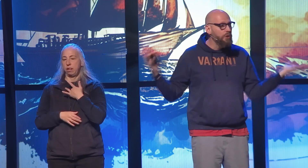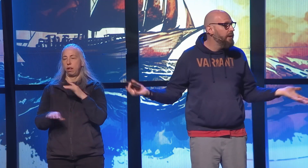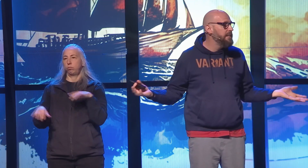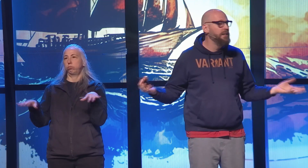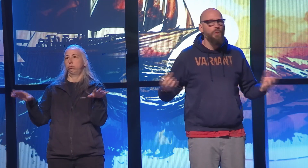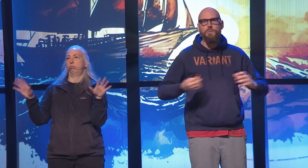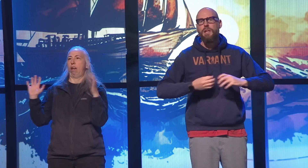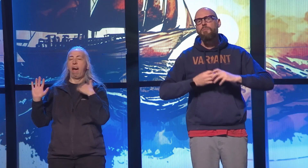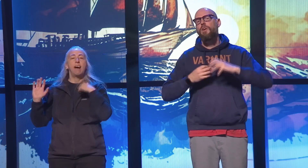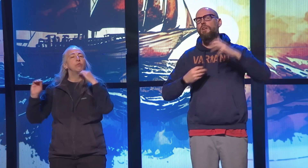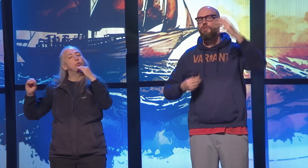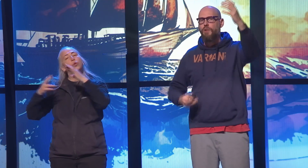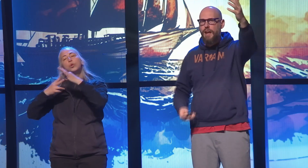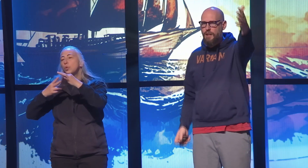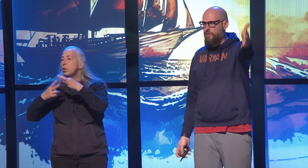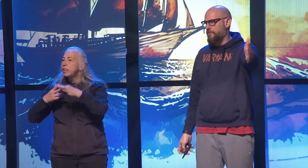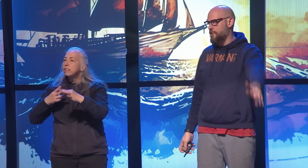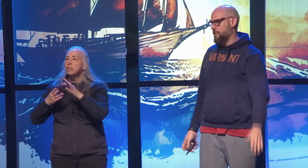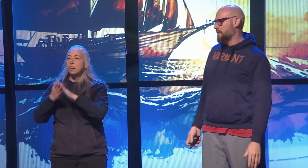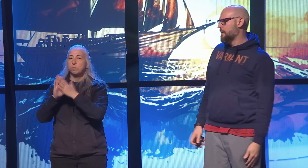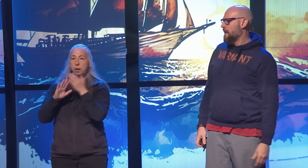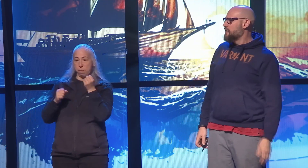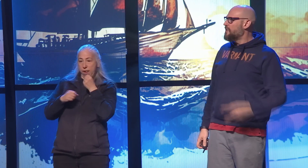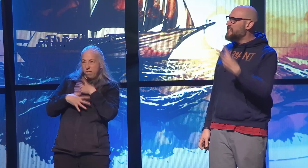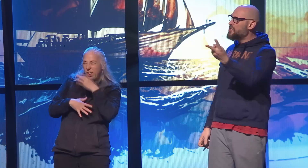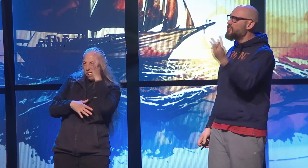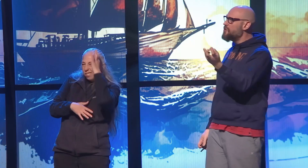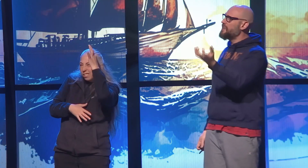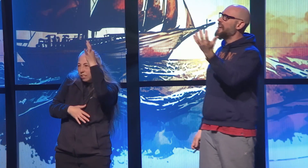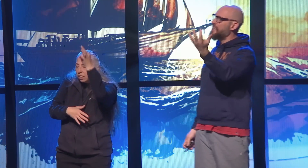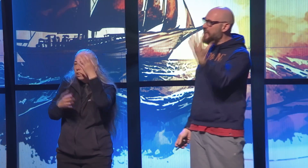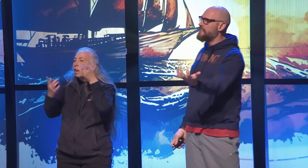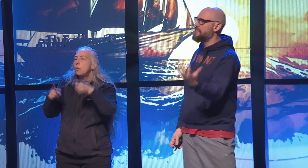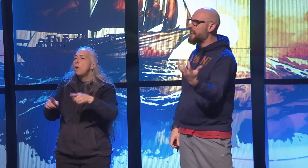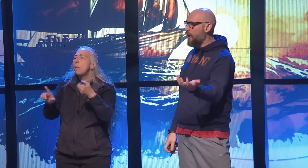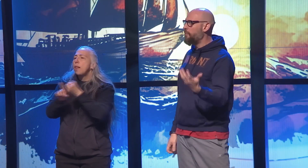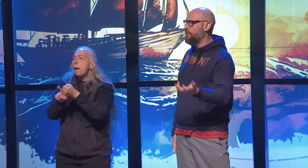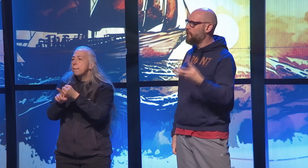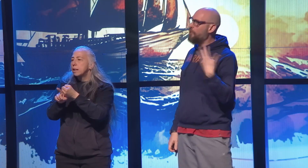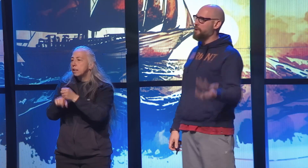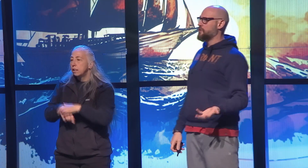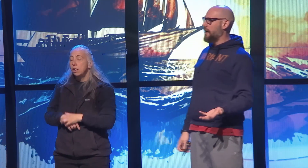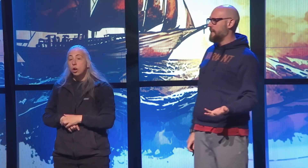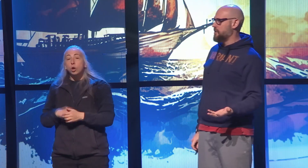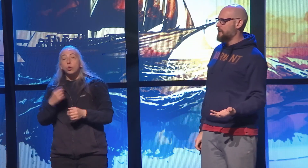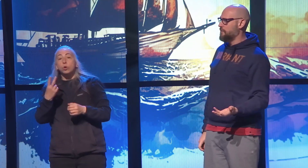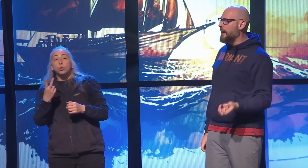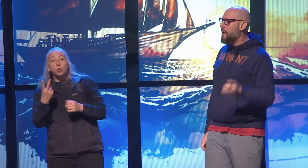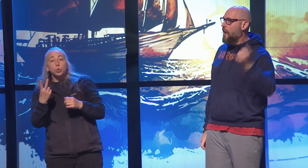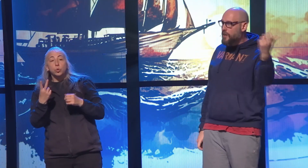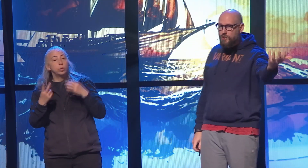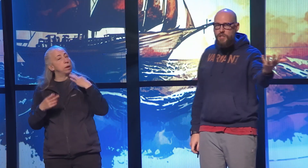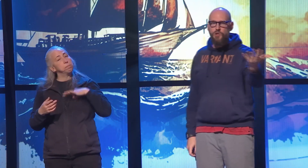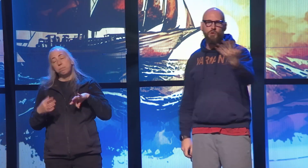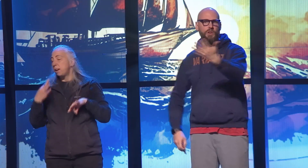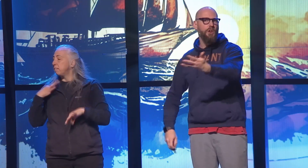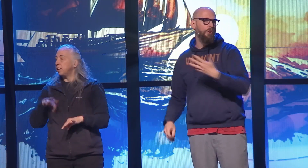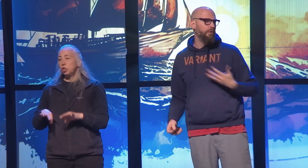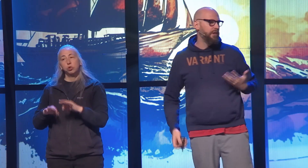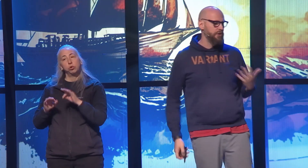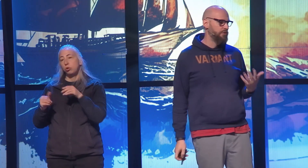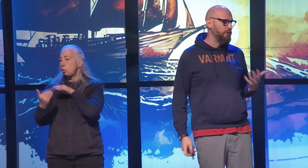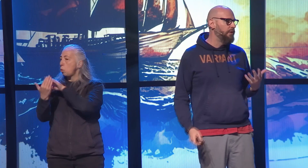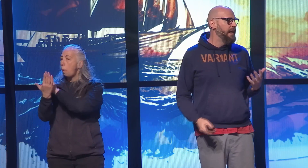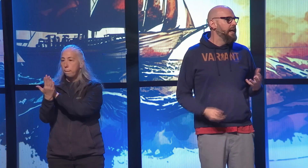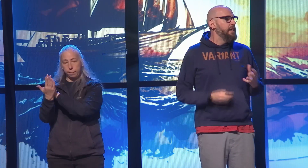don't have a choice. We become very afraid of the future. So these two kind of less than helpful coping strategies, right? Under control and